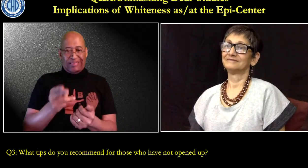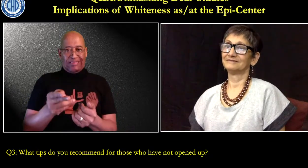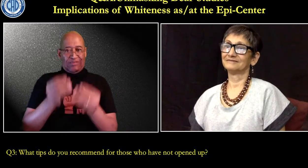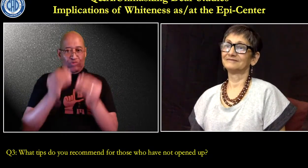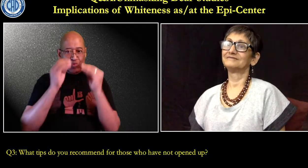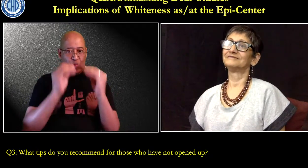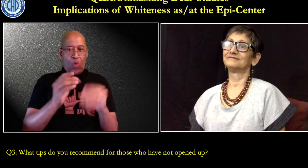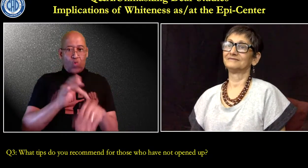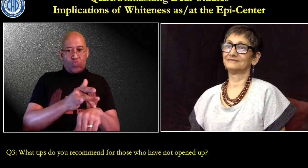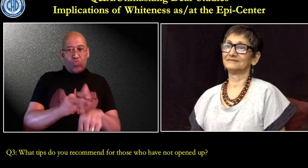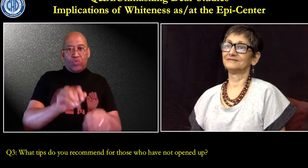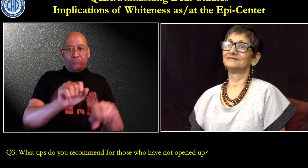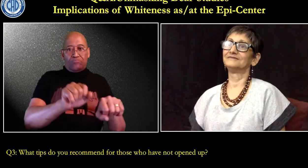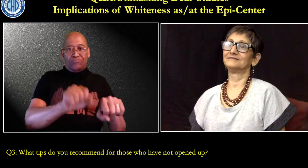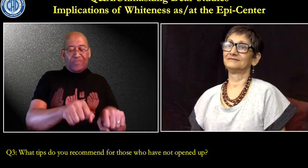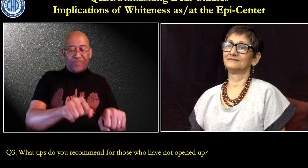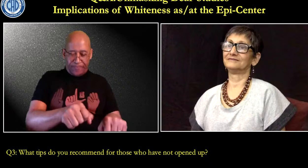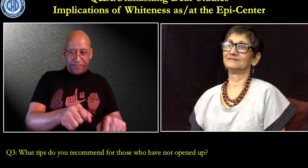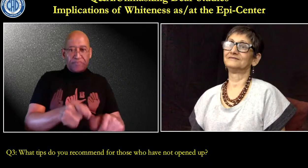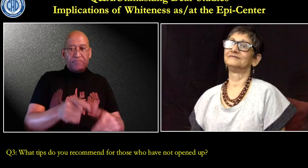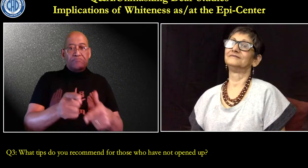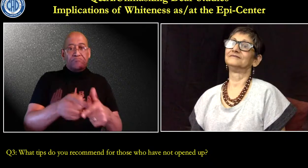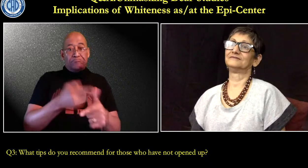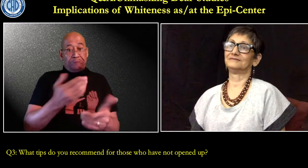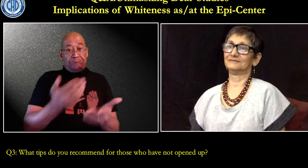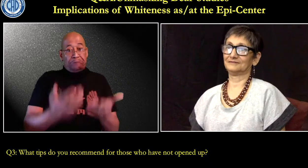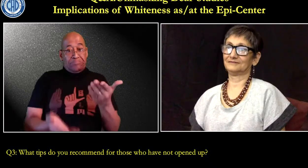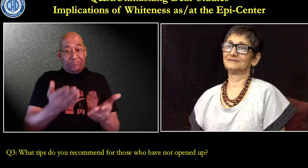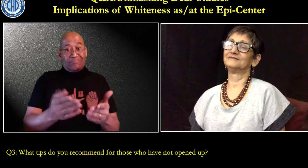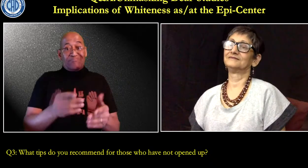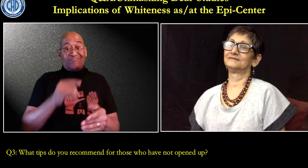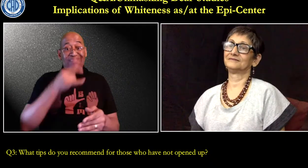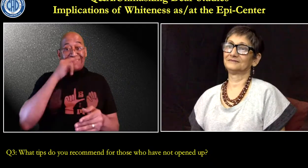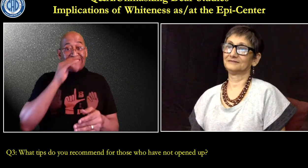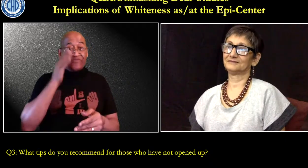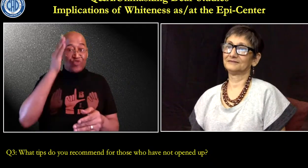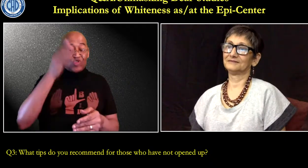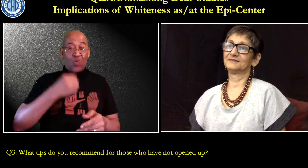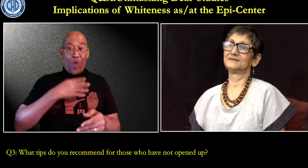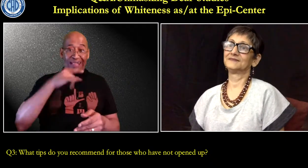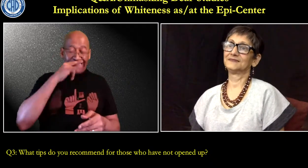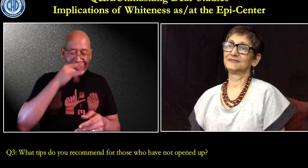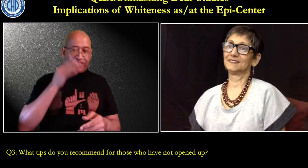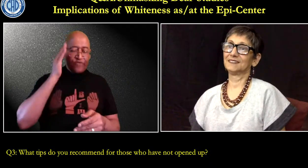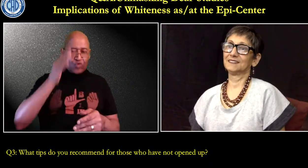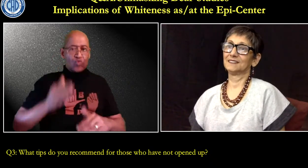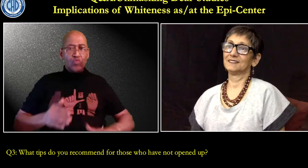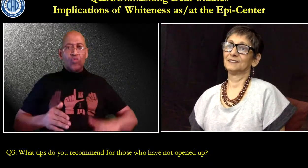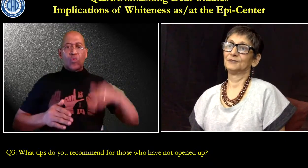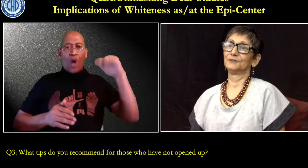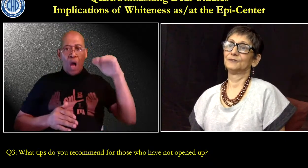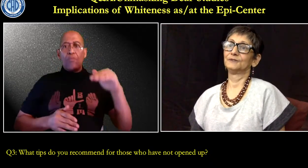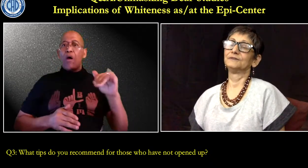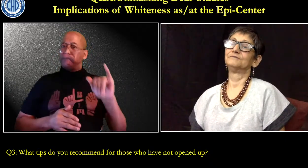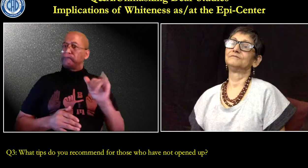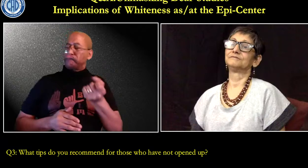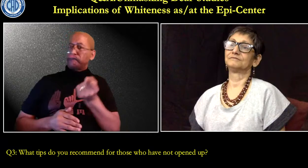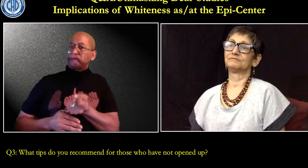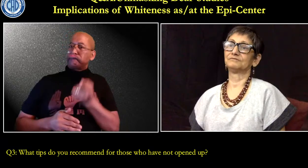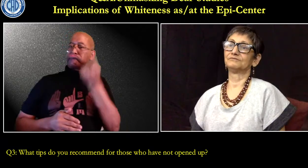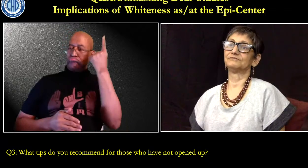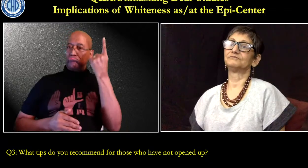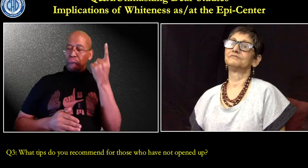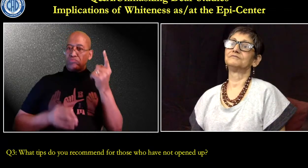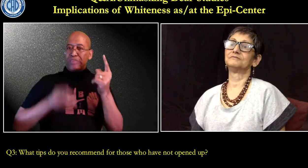getting a better understanding of both histories and getting them both taught if possible. And then the kids'